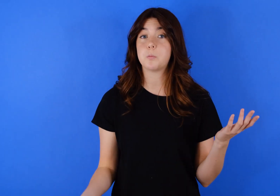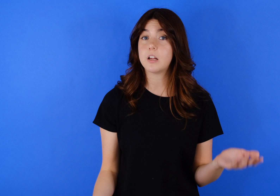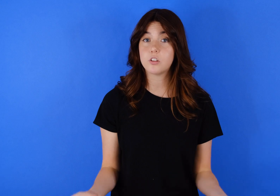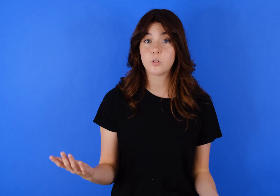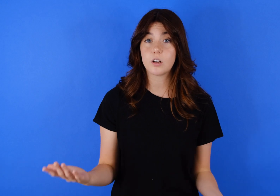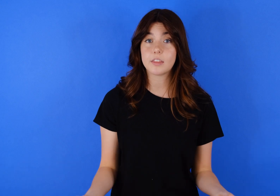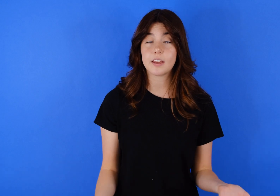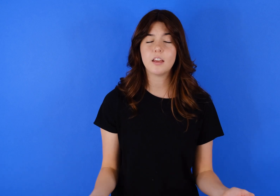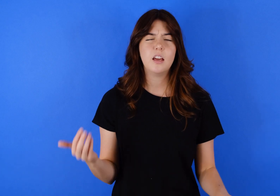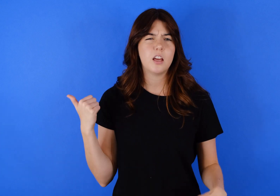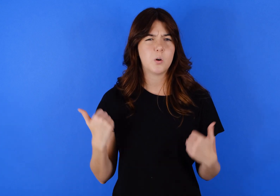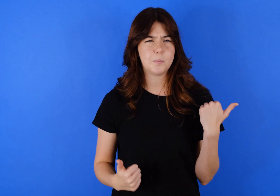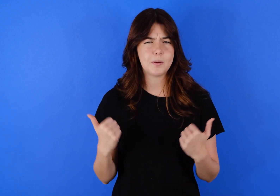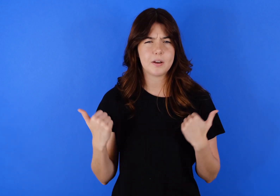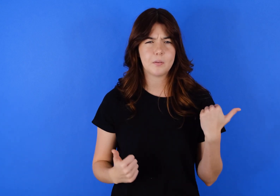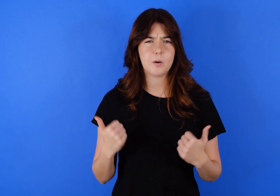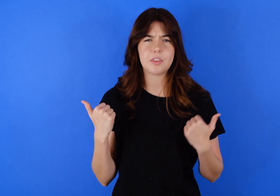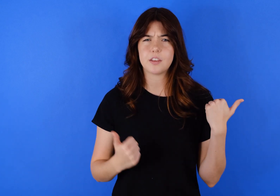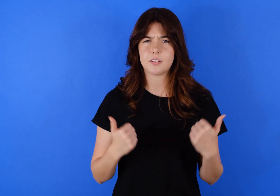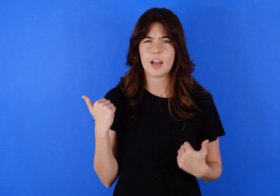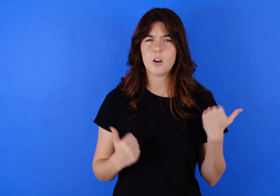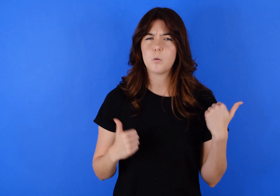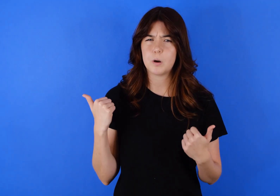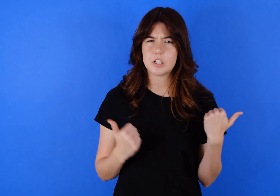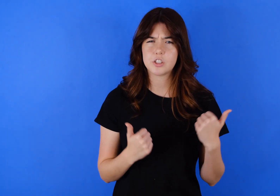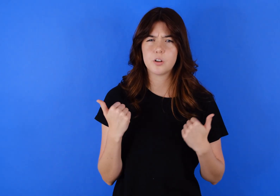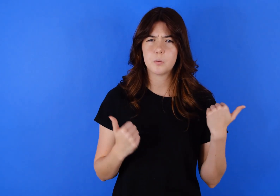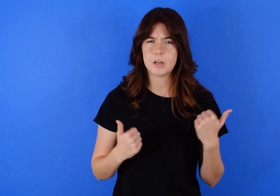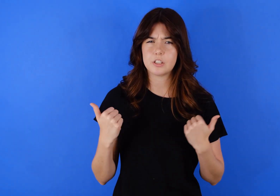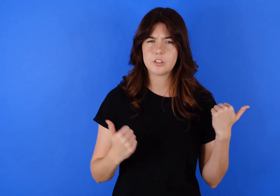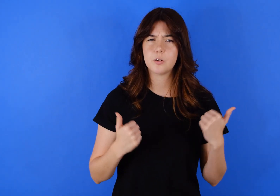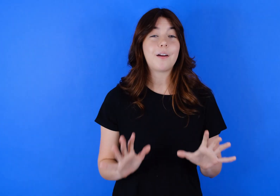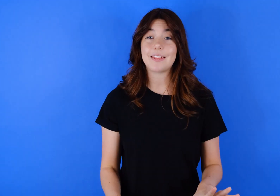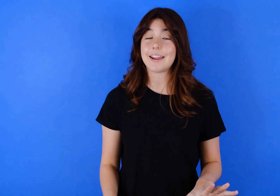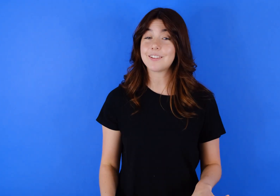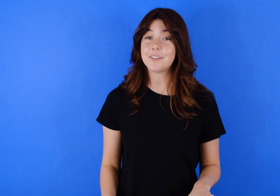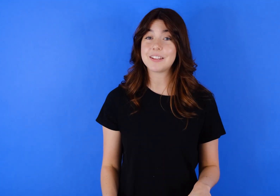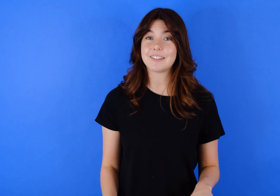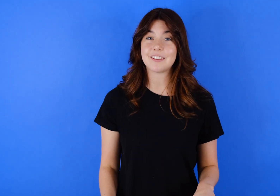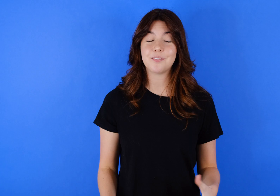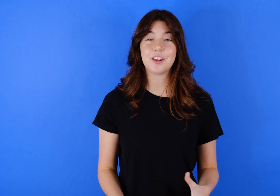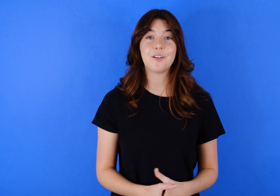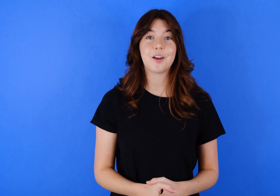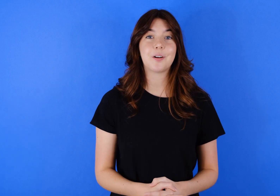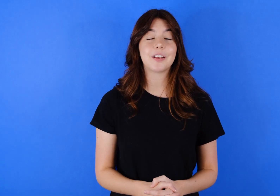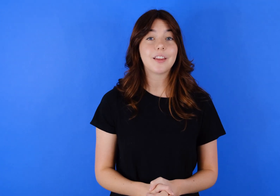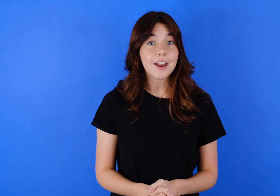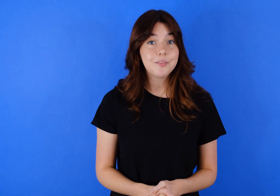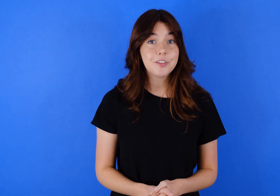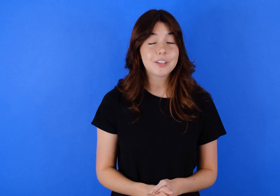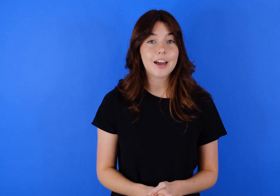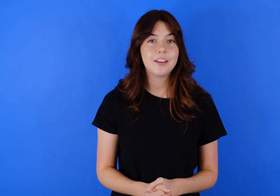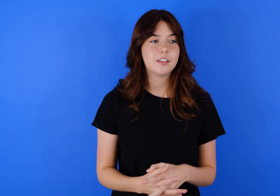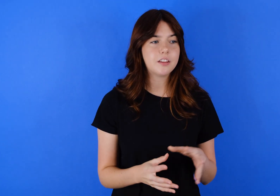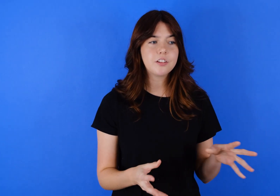one sort of thing, it would be with this sign, which. Okay, that is all for this lesson video. There were a lot of new signs, and these are